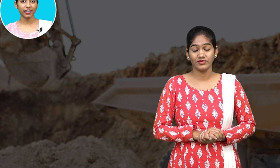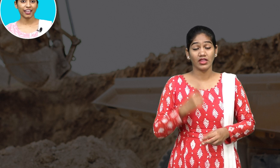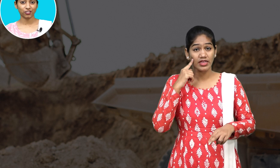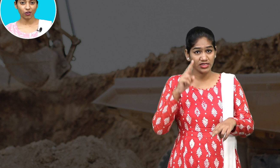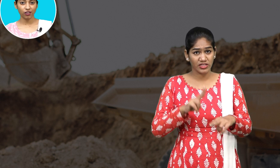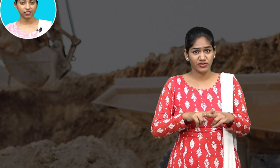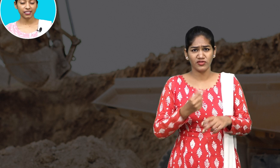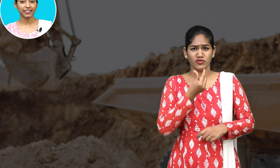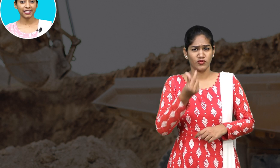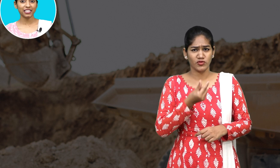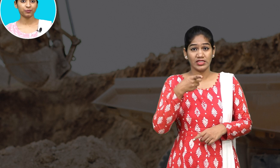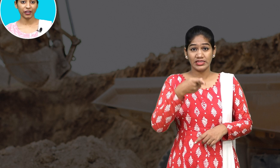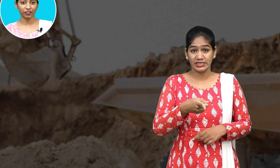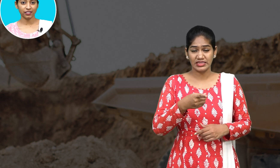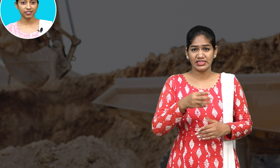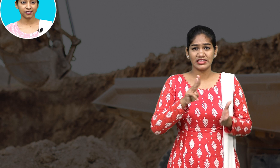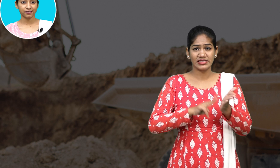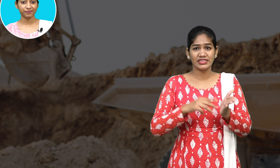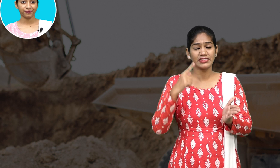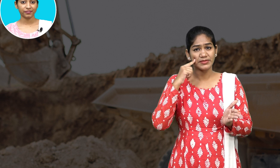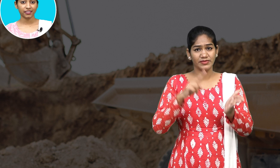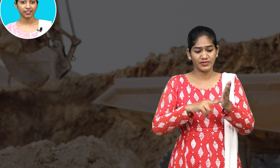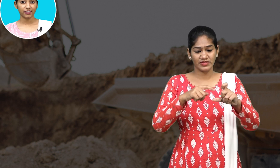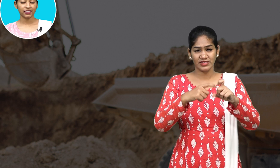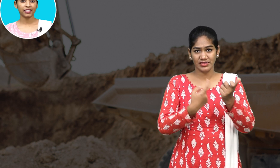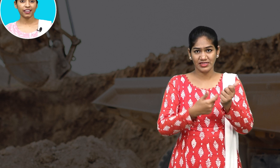If we exhaust these minerals,